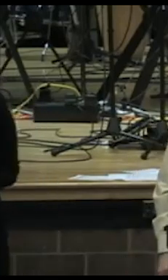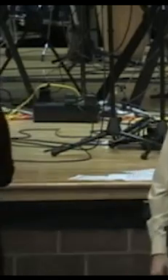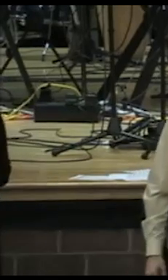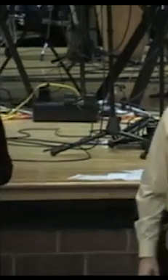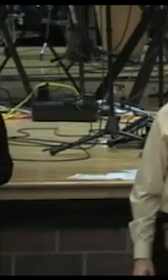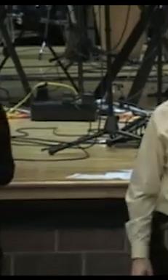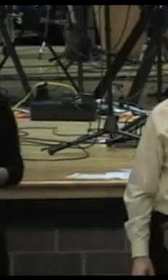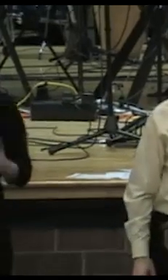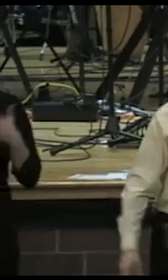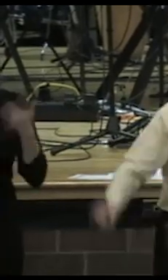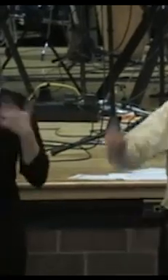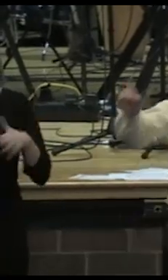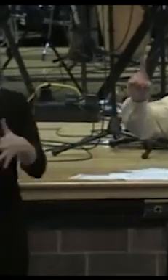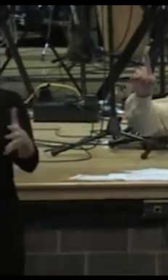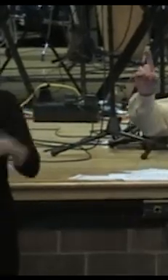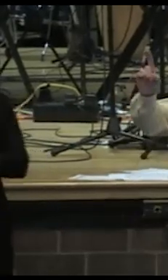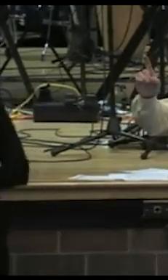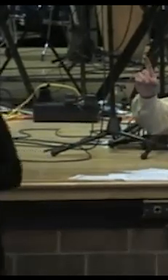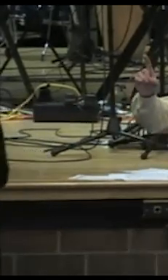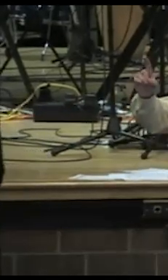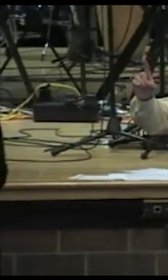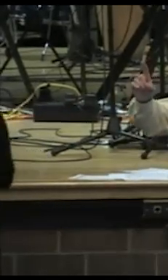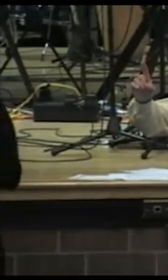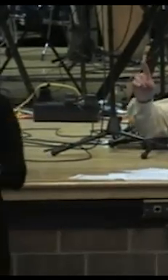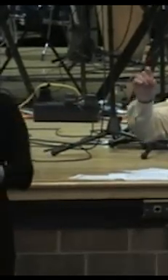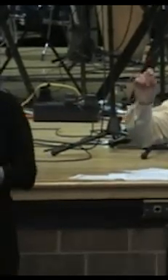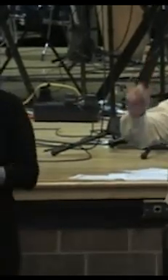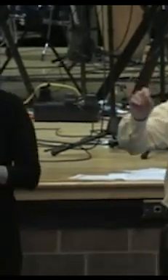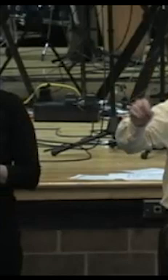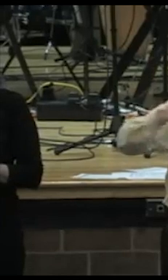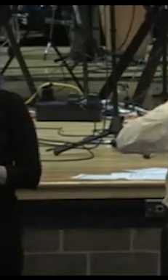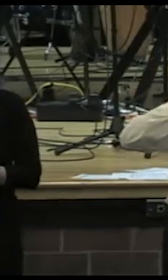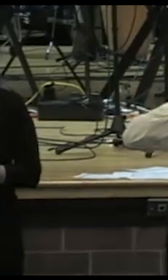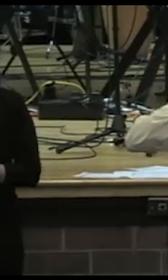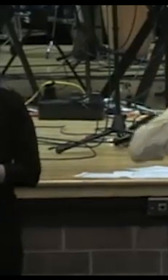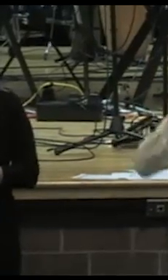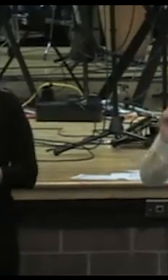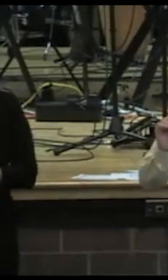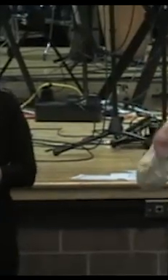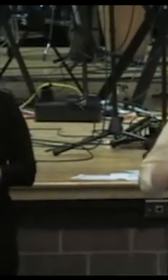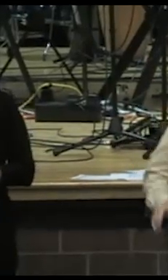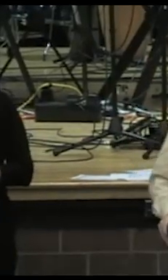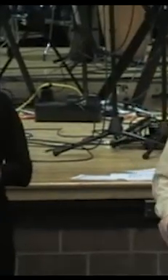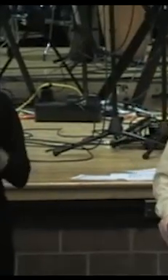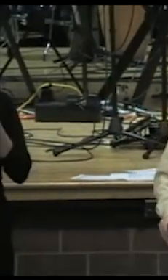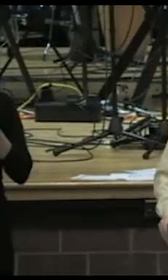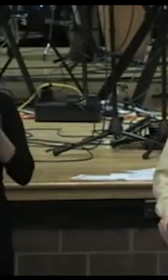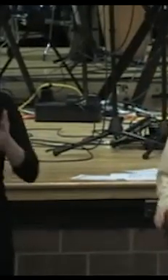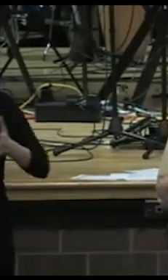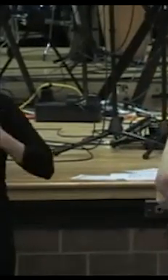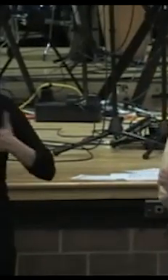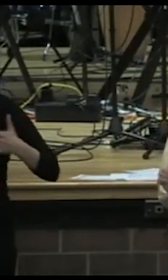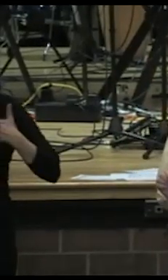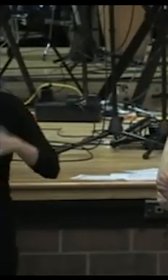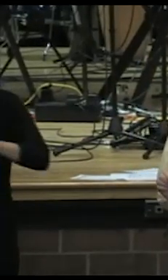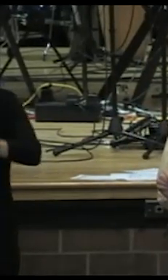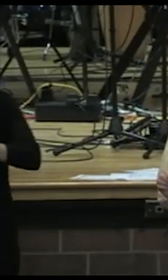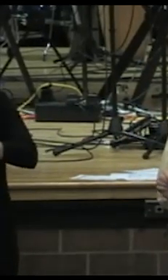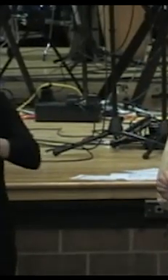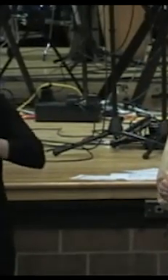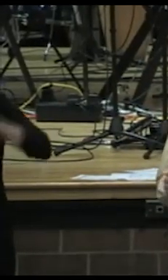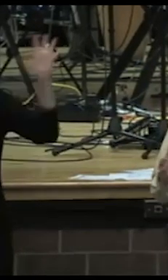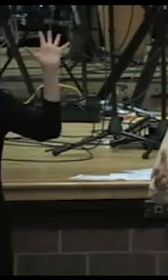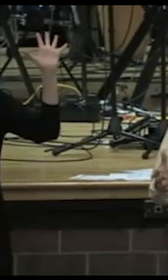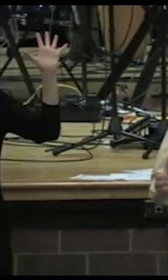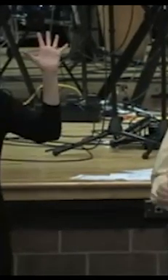Sorry. It says in 1 Corinthians 7, 32, but I want you to be free from concerns. One who is